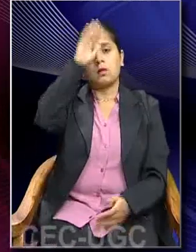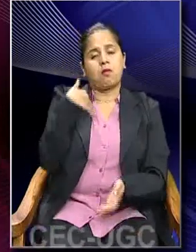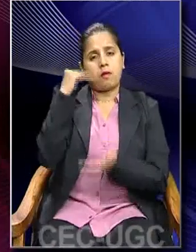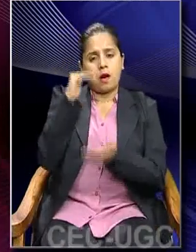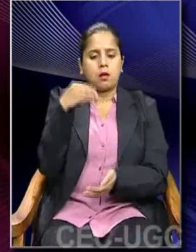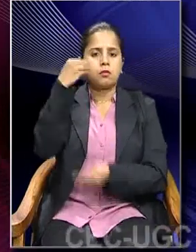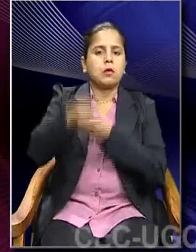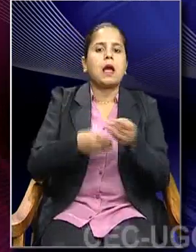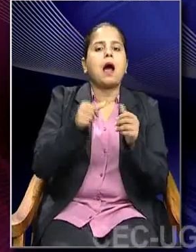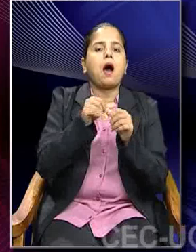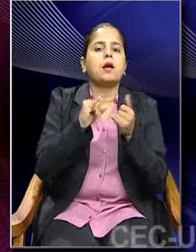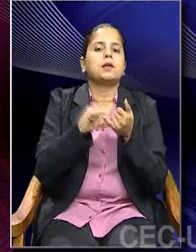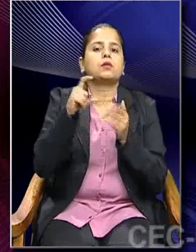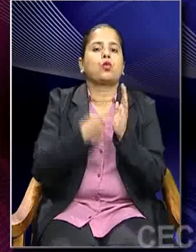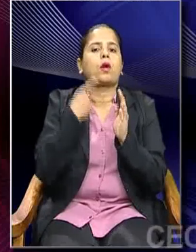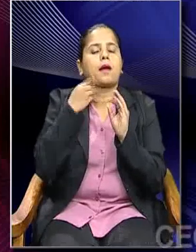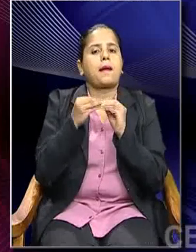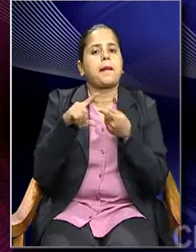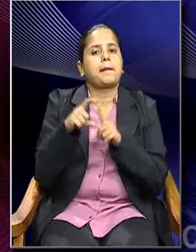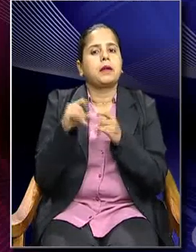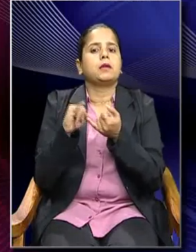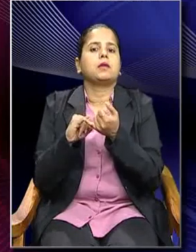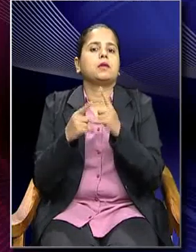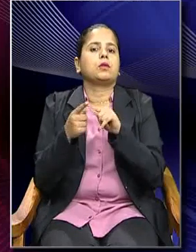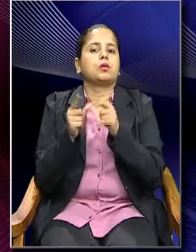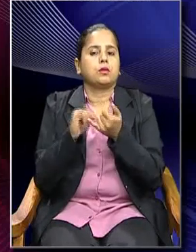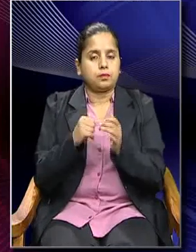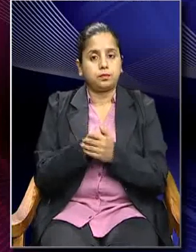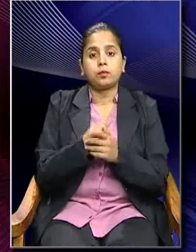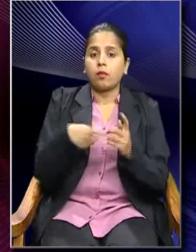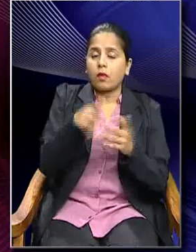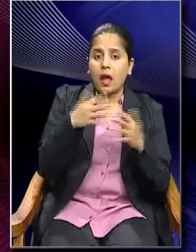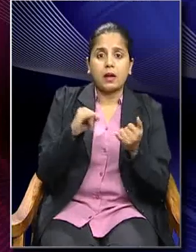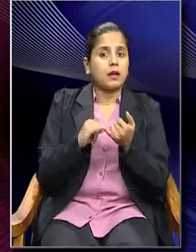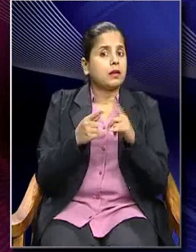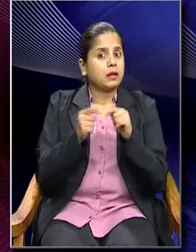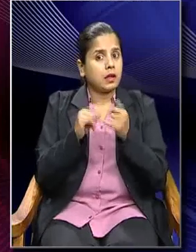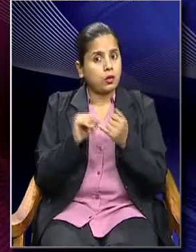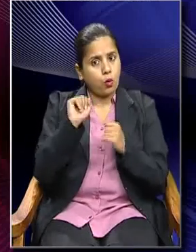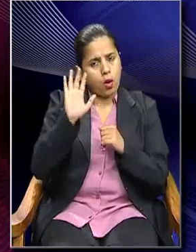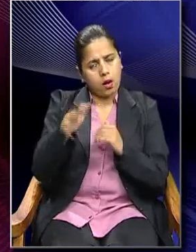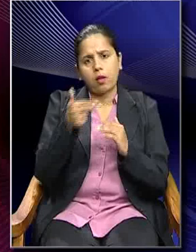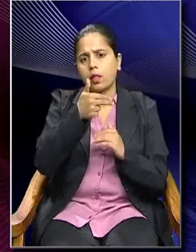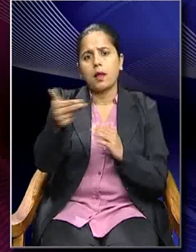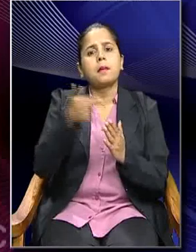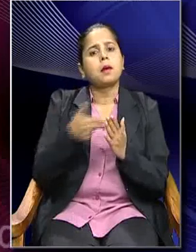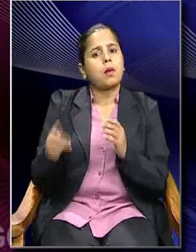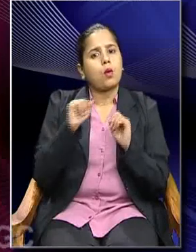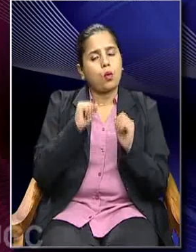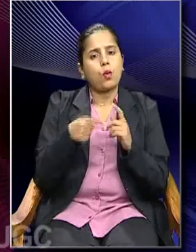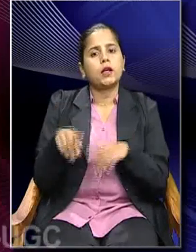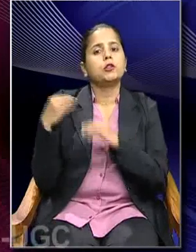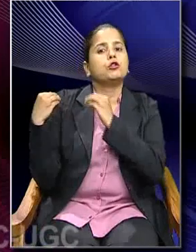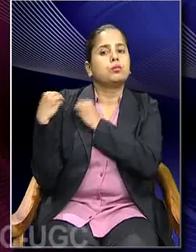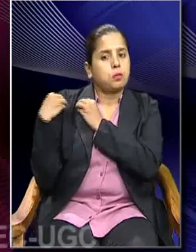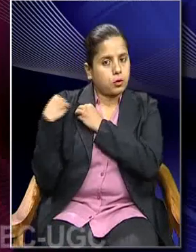ascribed status. Role is that every status has its own assigned role. That is the